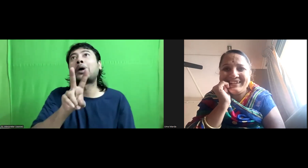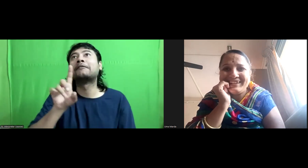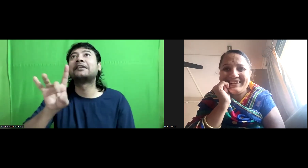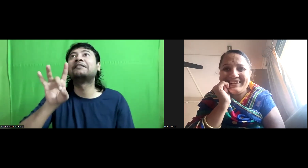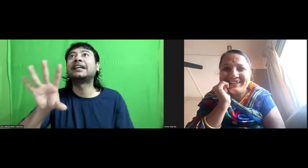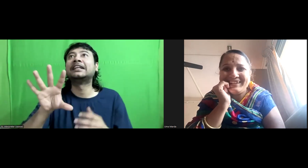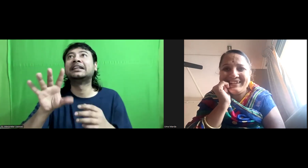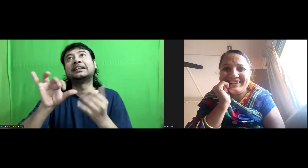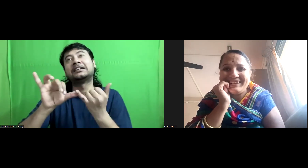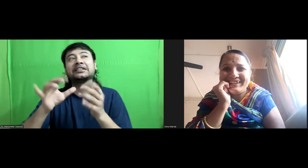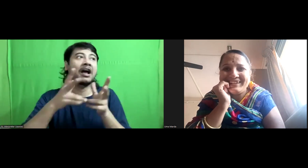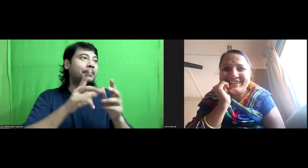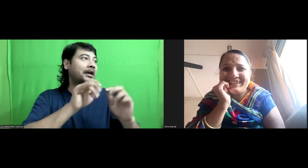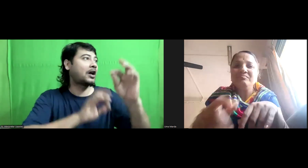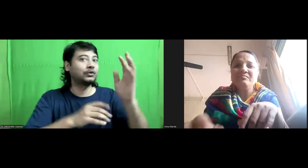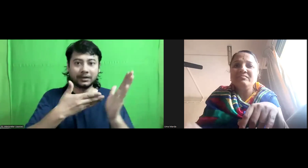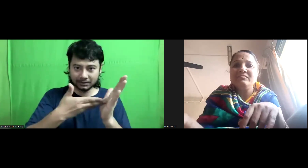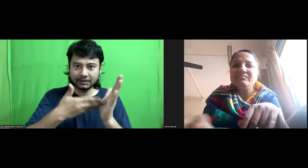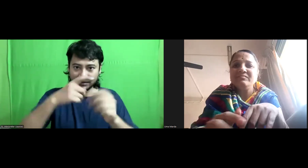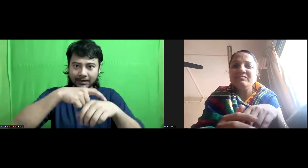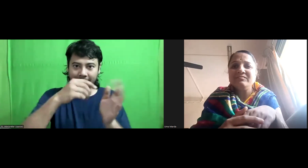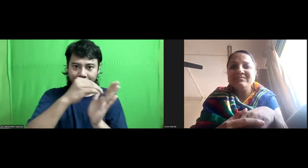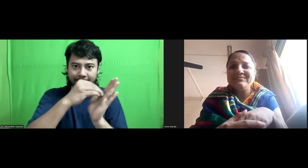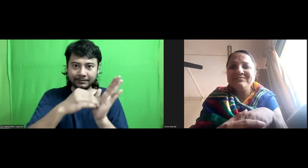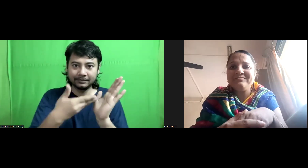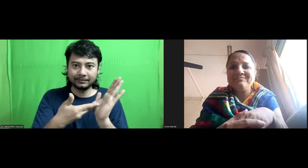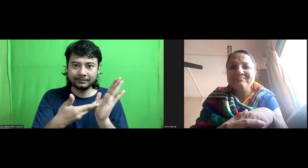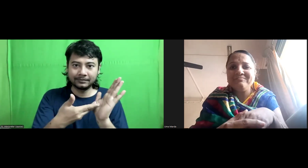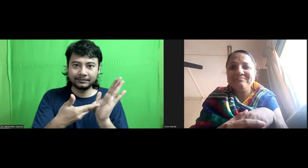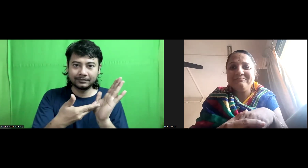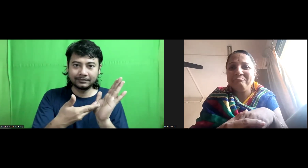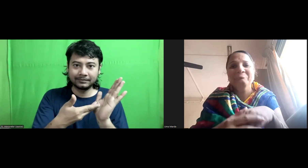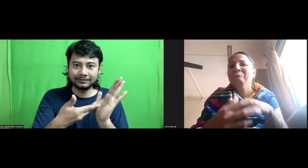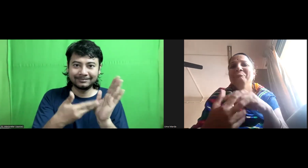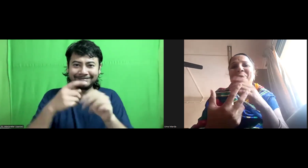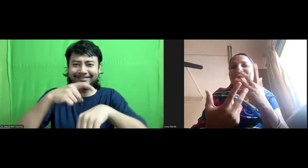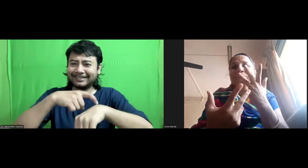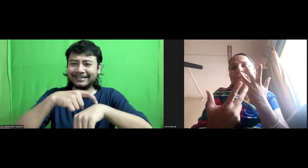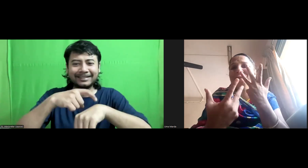It will say afternoon. It will not say palana palana time.